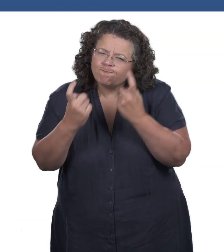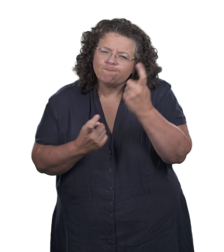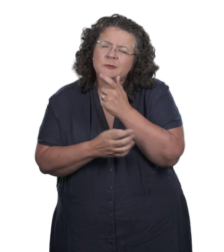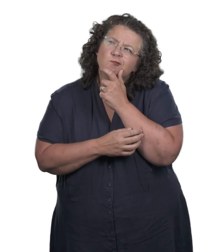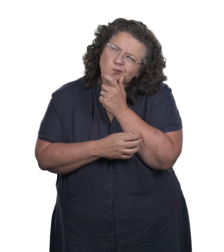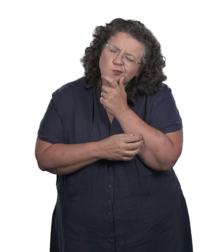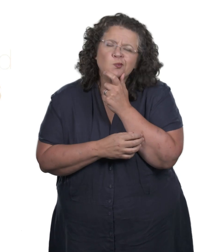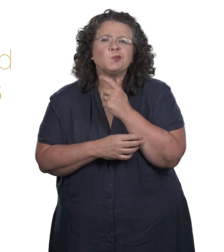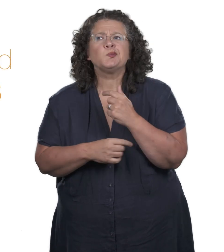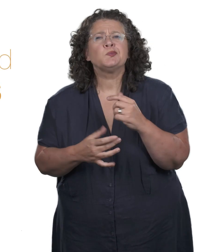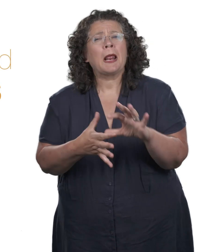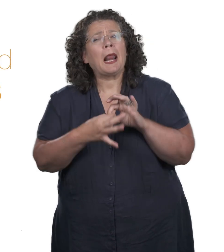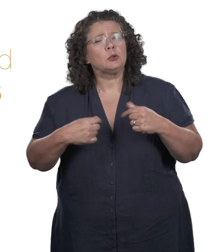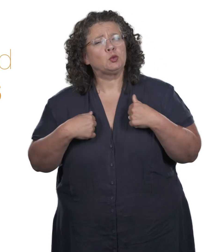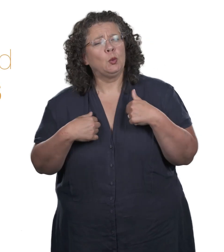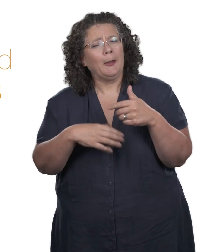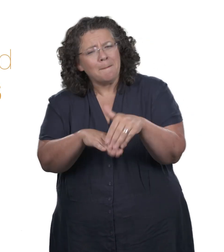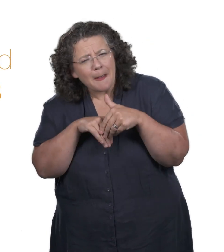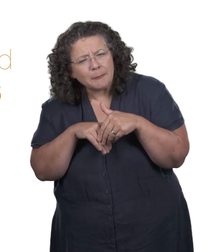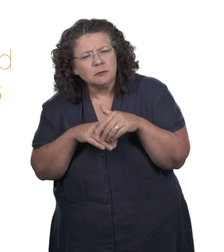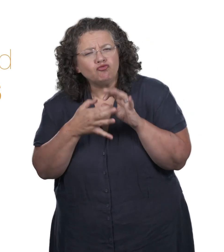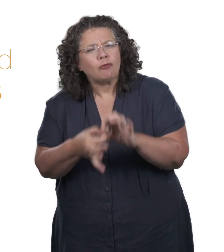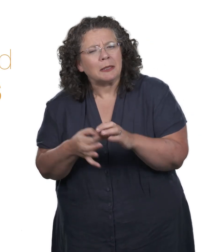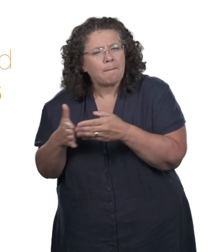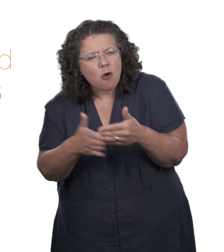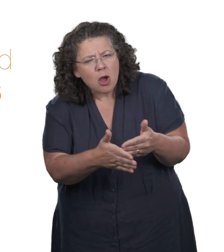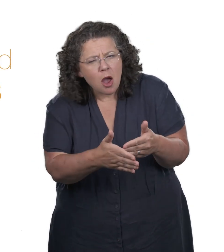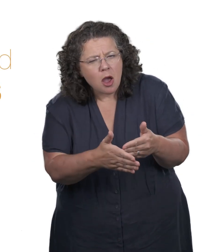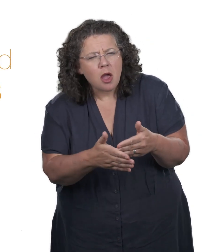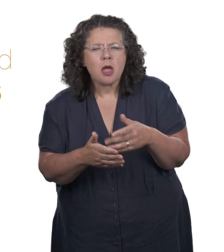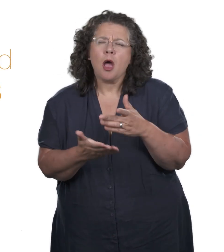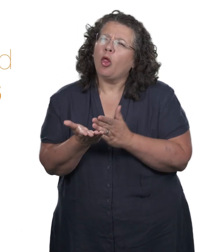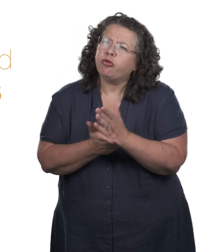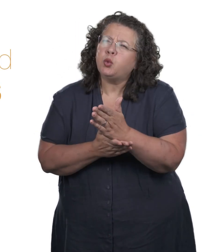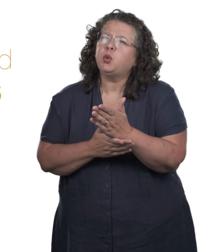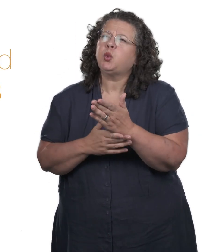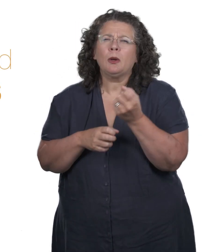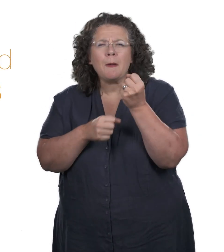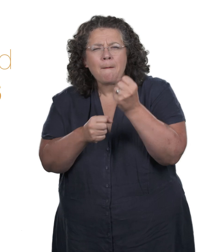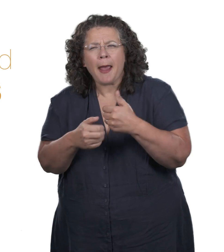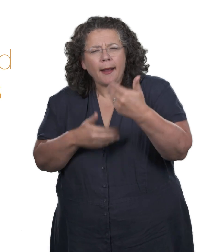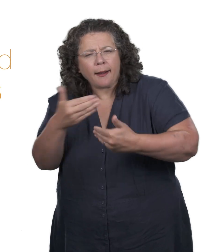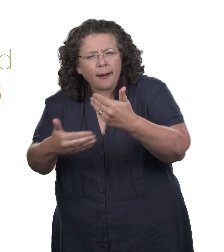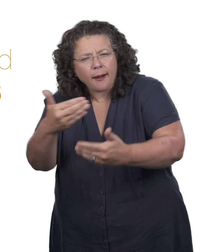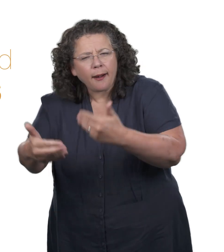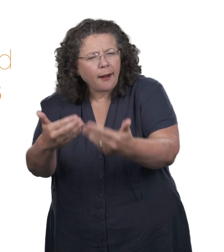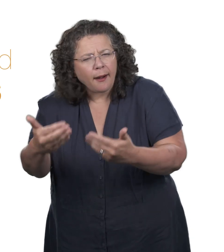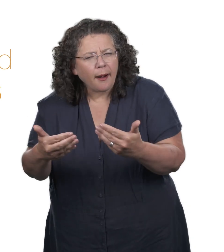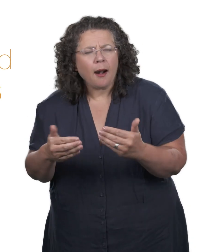Then you will need to think about the impairment-related barriers you might face during your campaigning